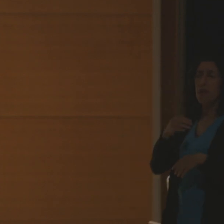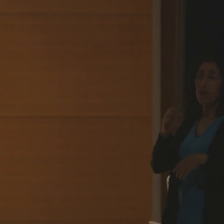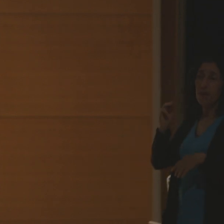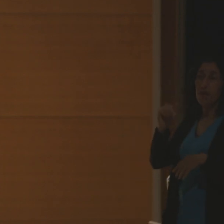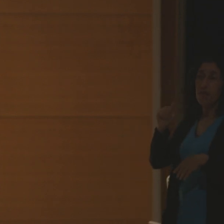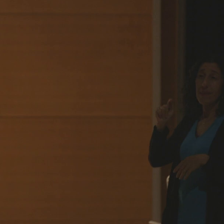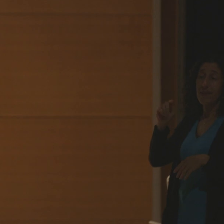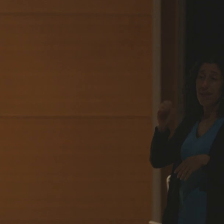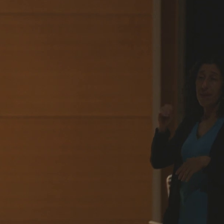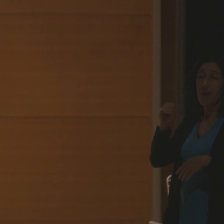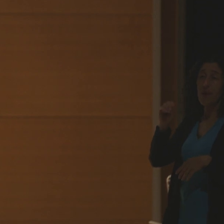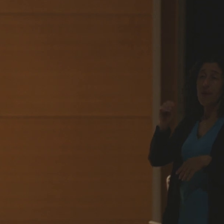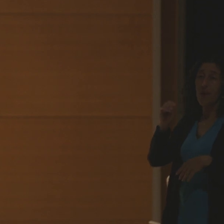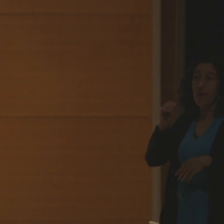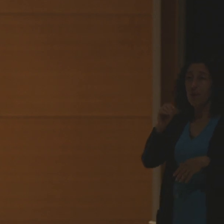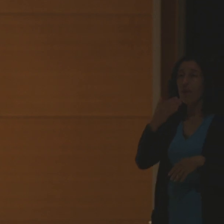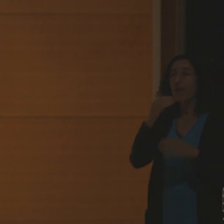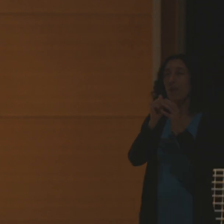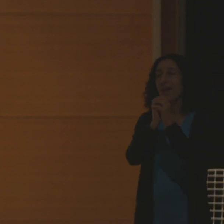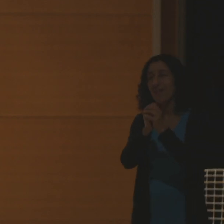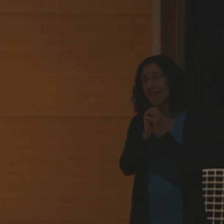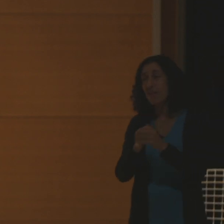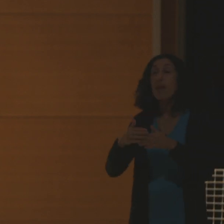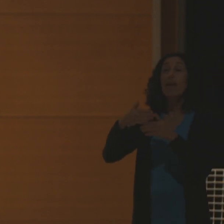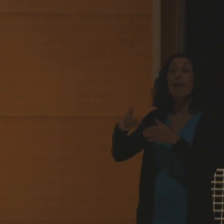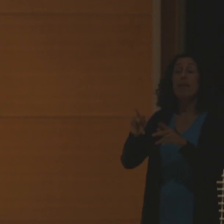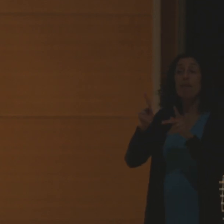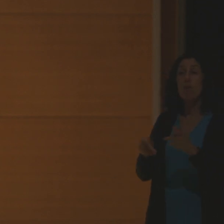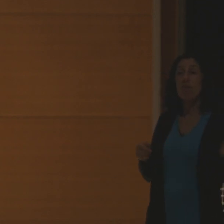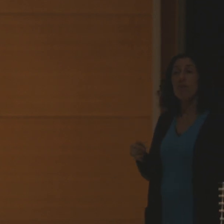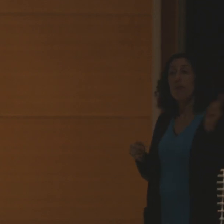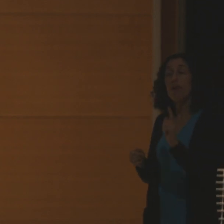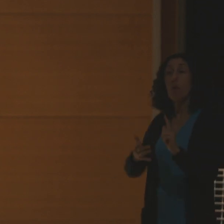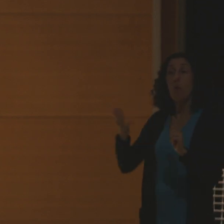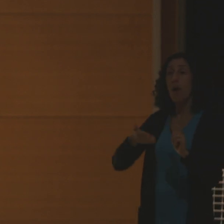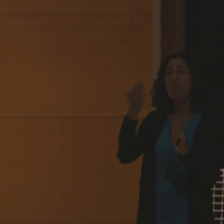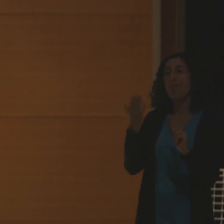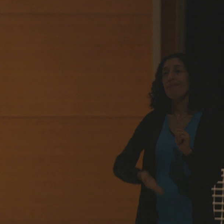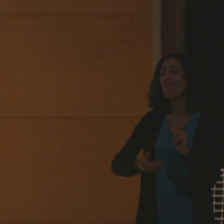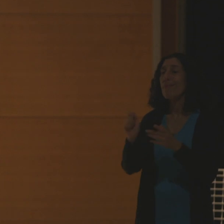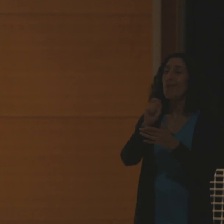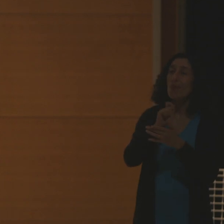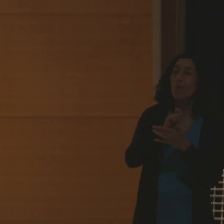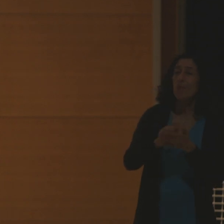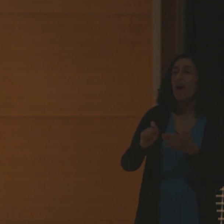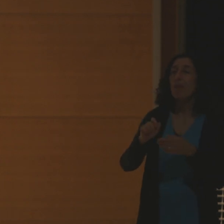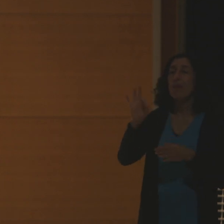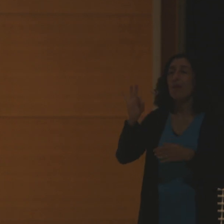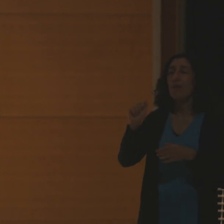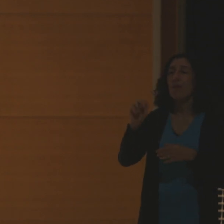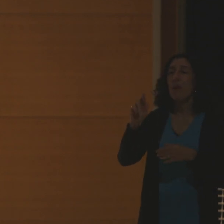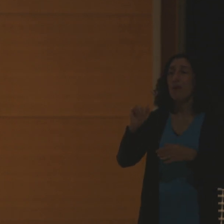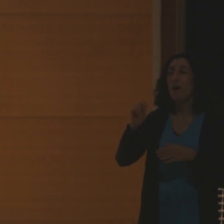Mateo Askaripour, congratulations. Next up, we have celebrated author, writer, Kali Fajardo-Anstine, who's